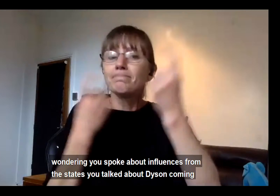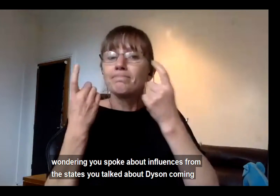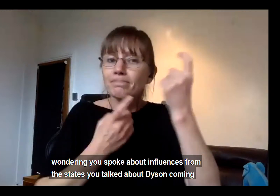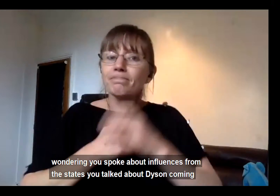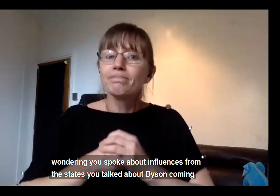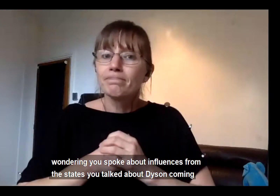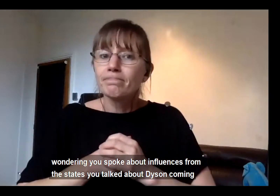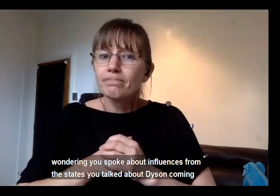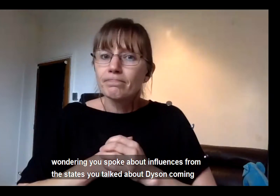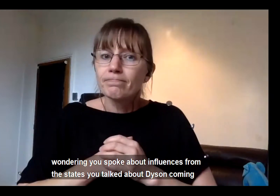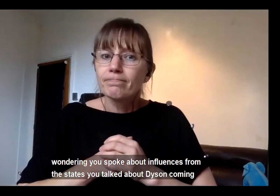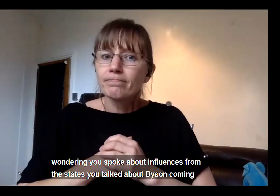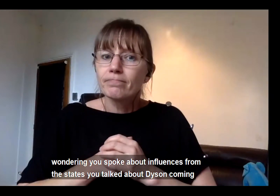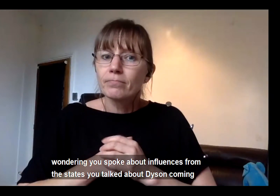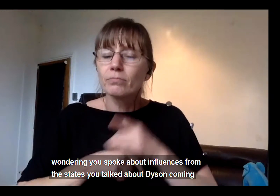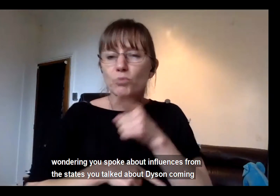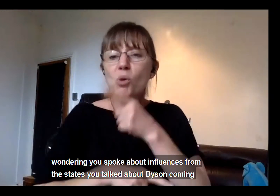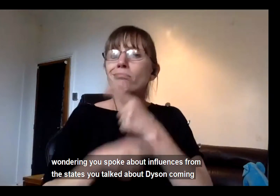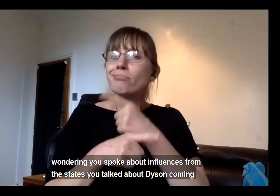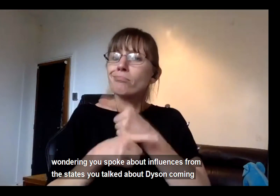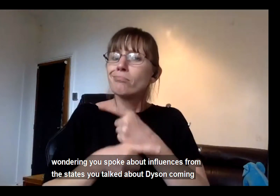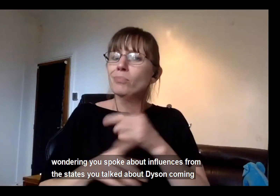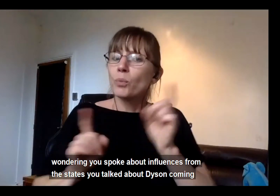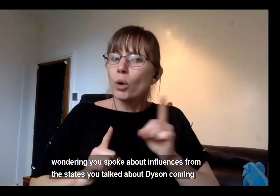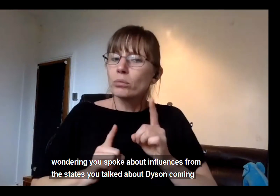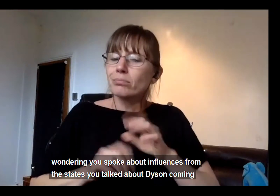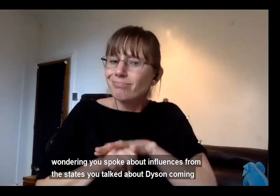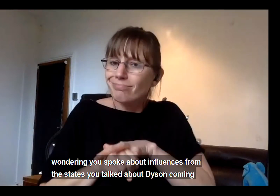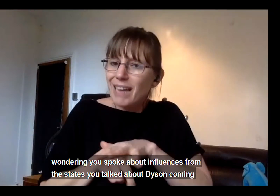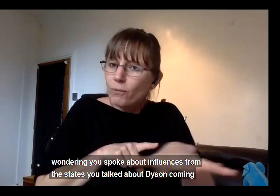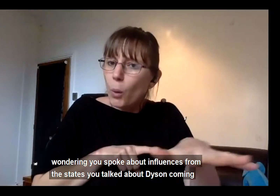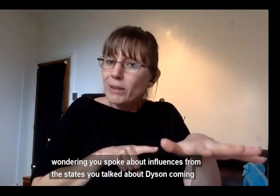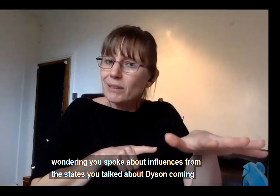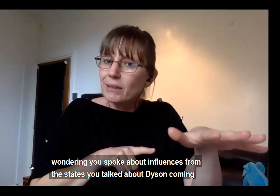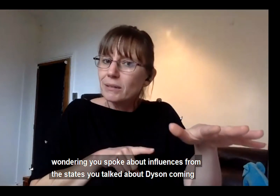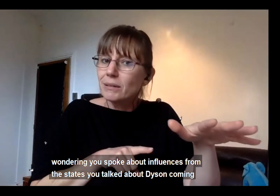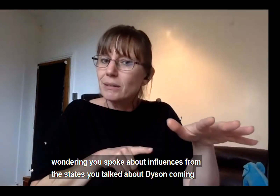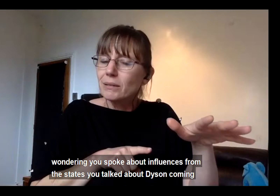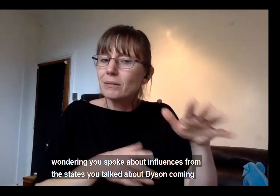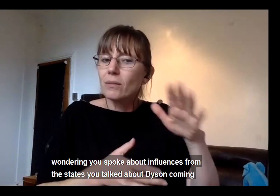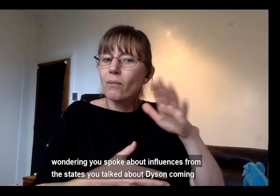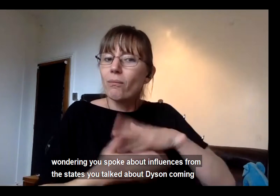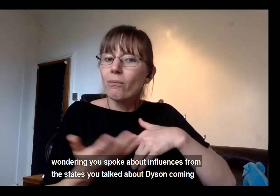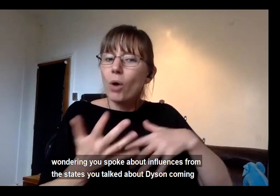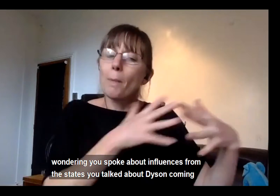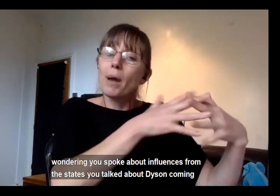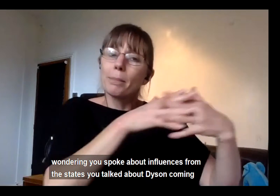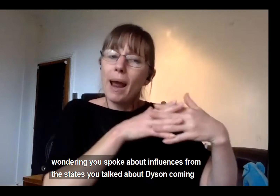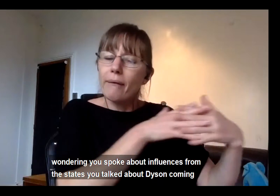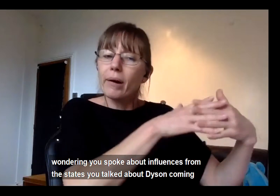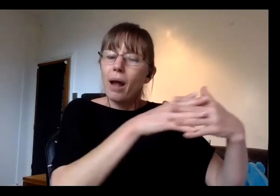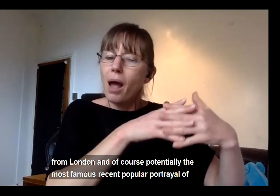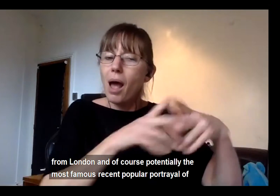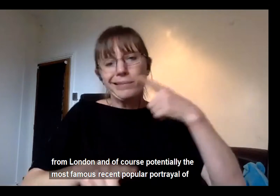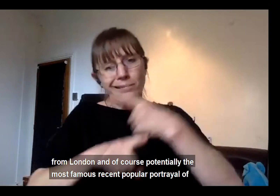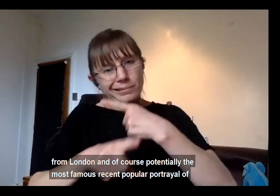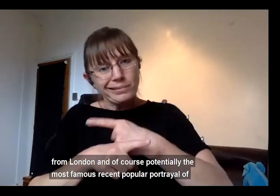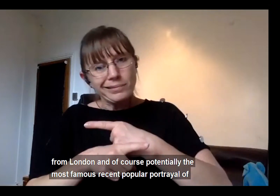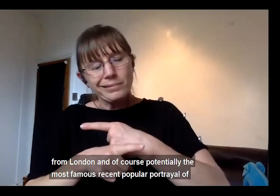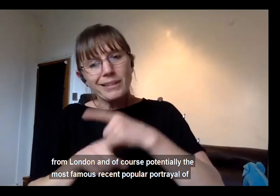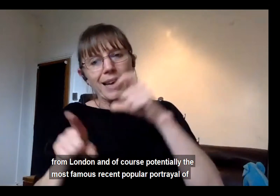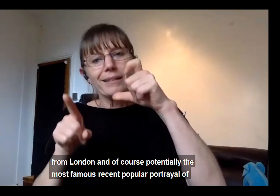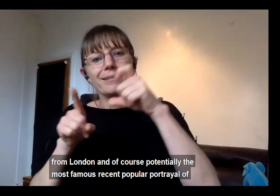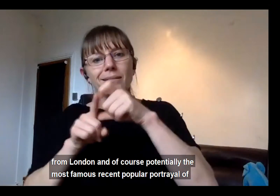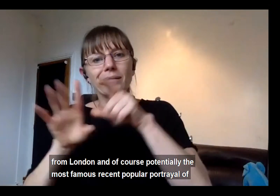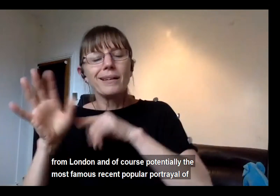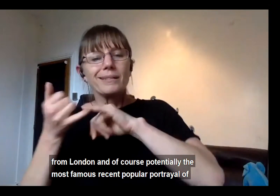wondering, you spoke about influences from the States. You talked about